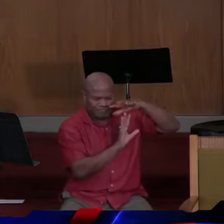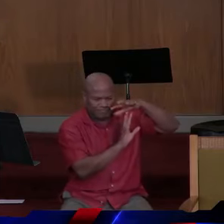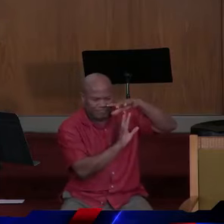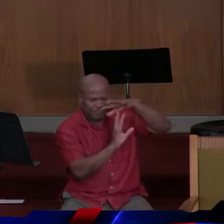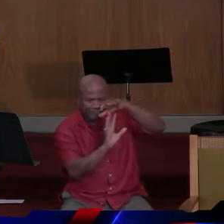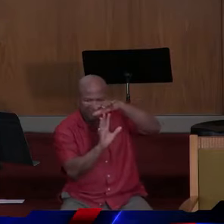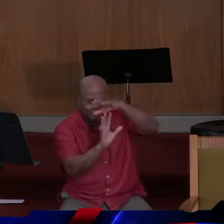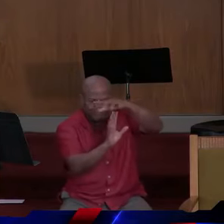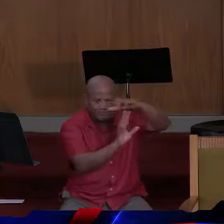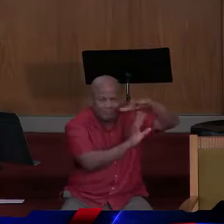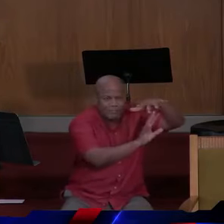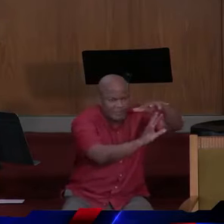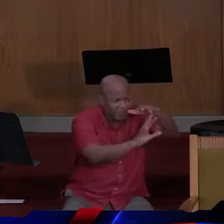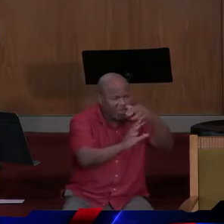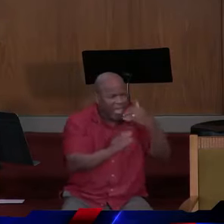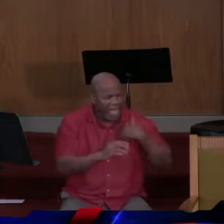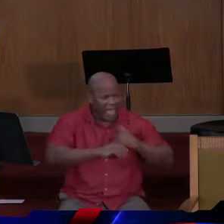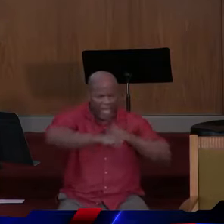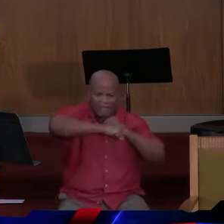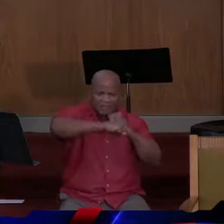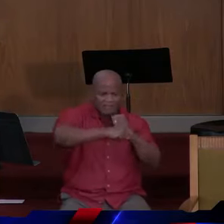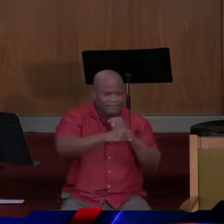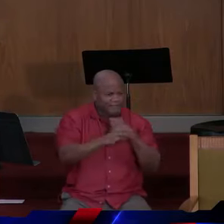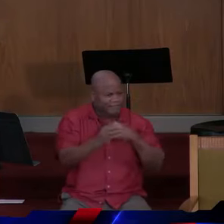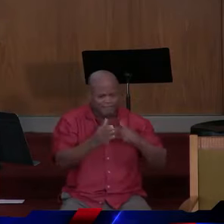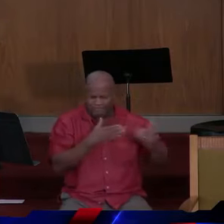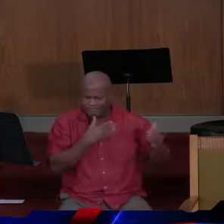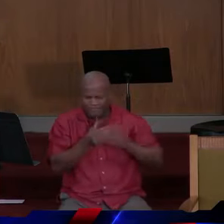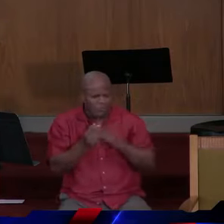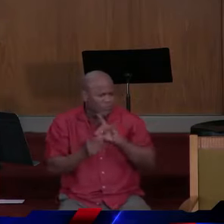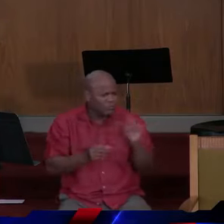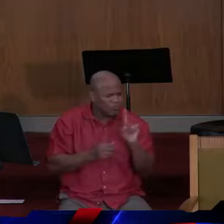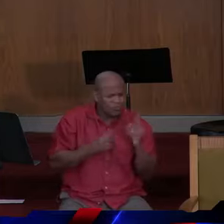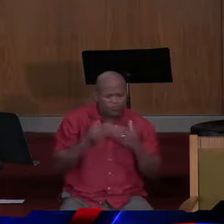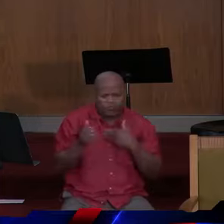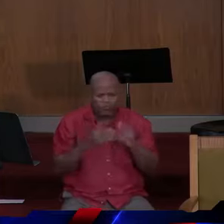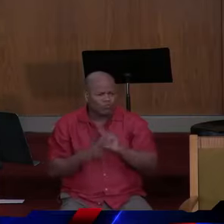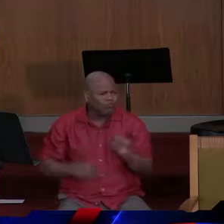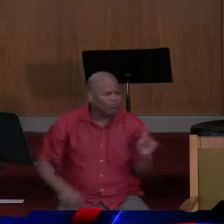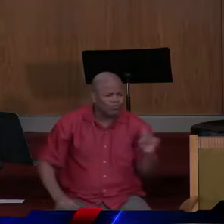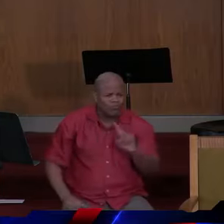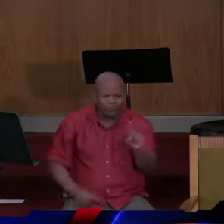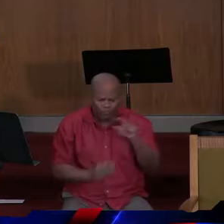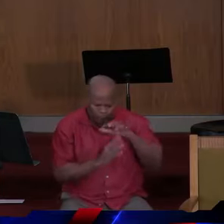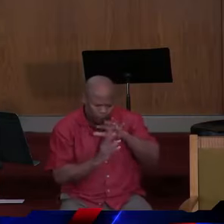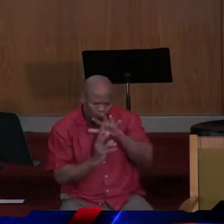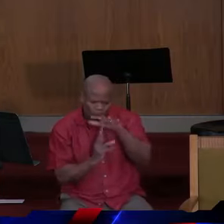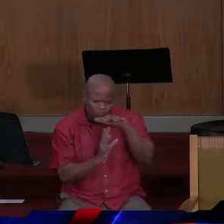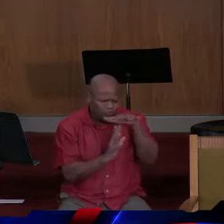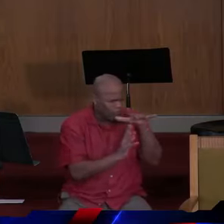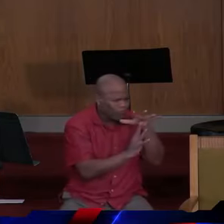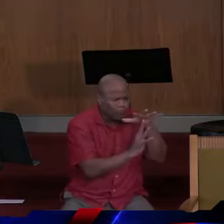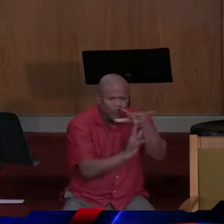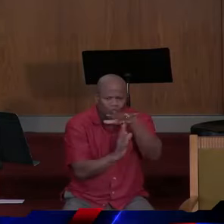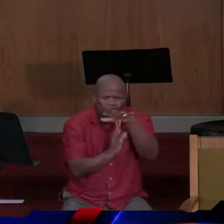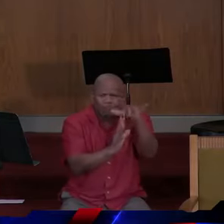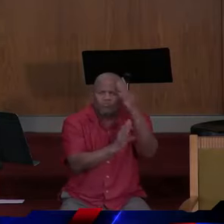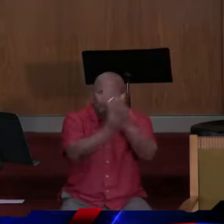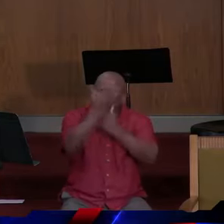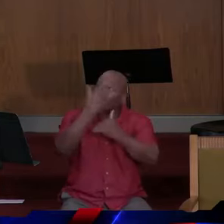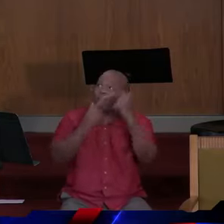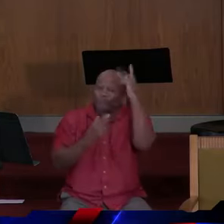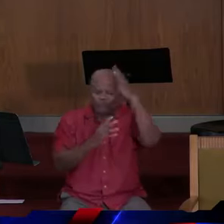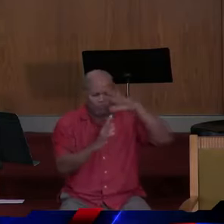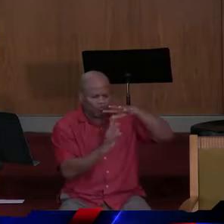Egypt, as well as provision and protection in the far throughout wilderness as an aspect of his blessing. His presence would guard them throughout